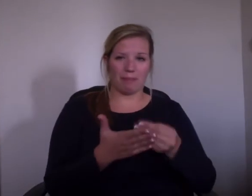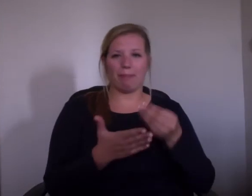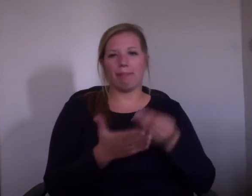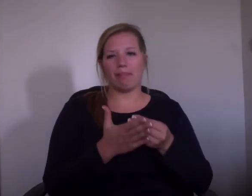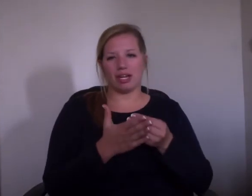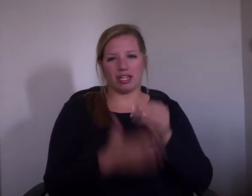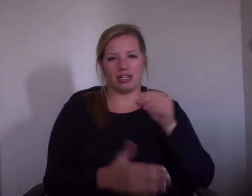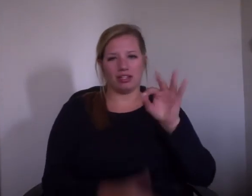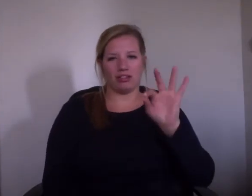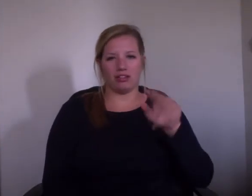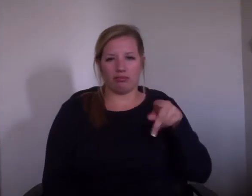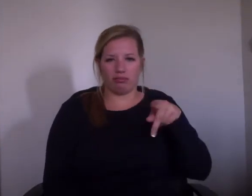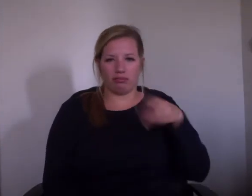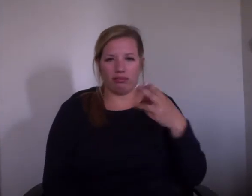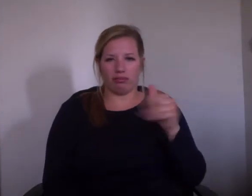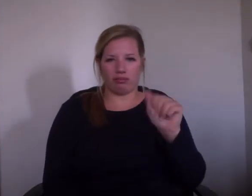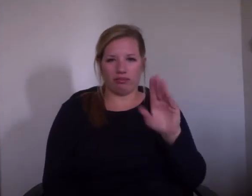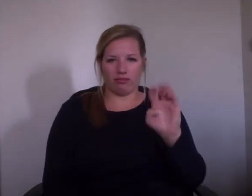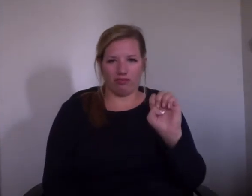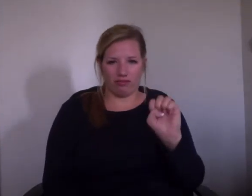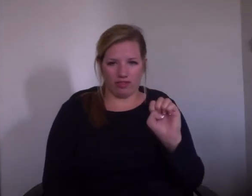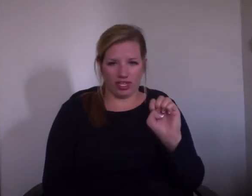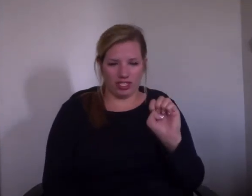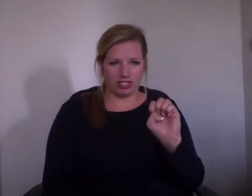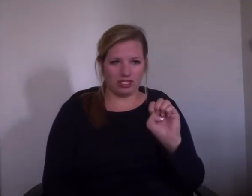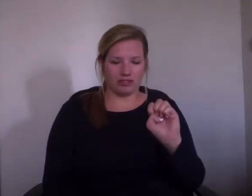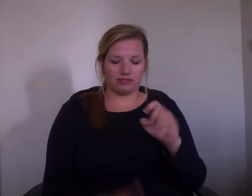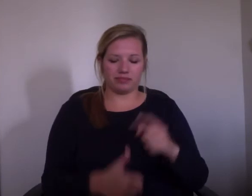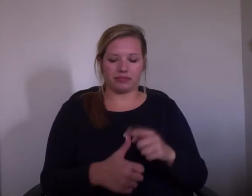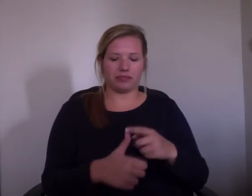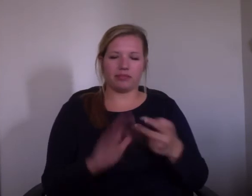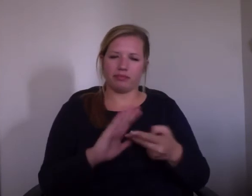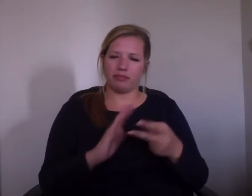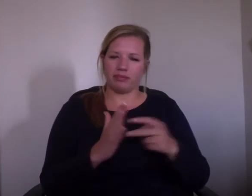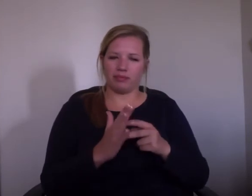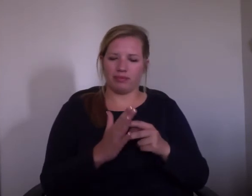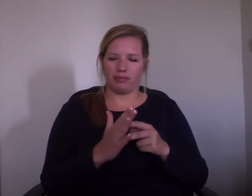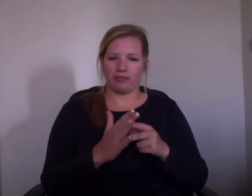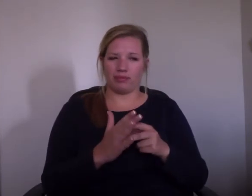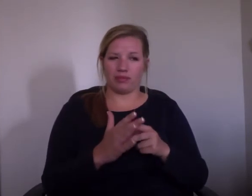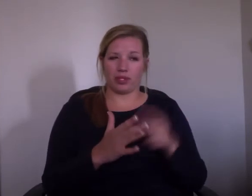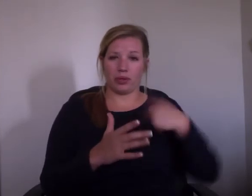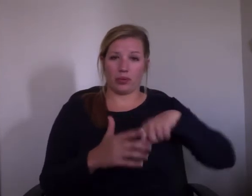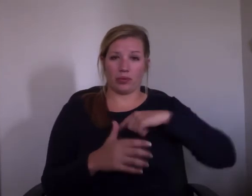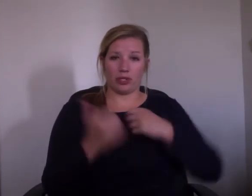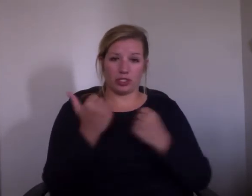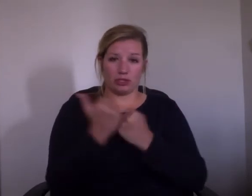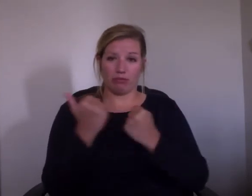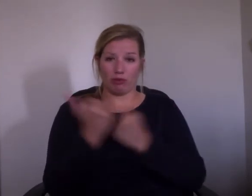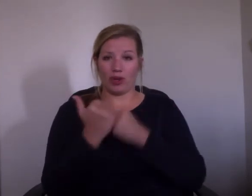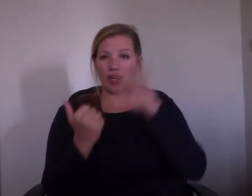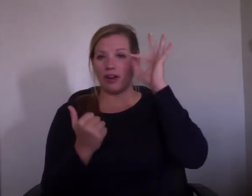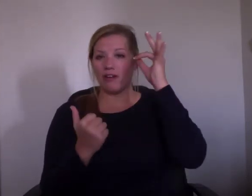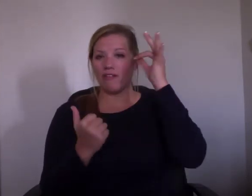And really the only way that we're involved in Vietnam at this phase is that we are supporting the French occupation